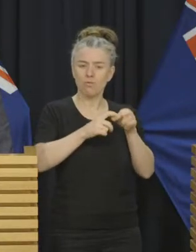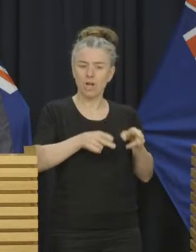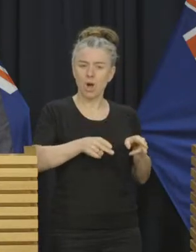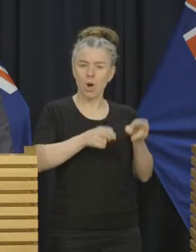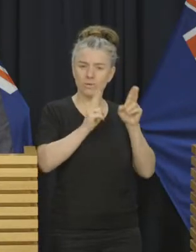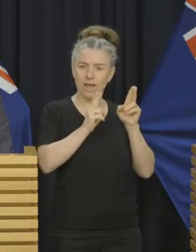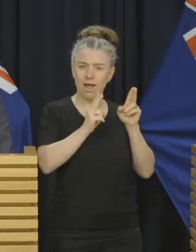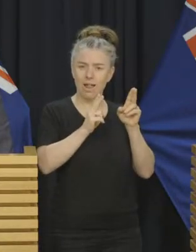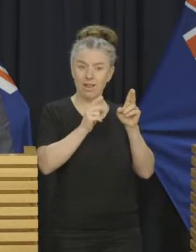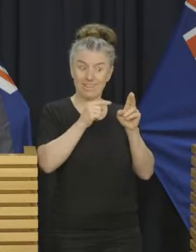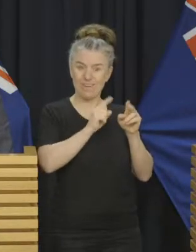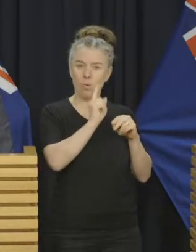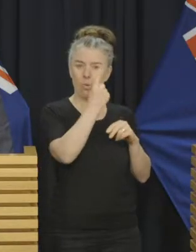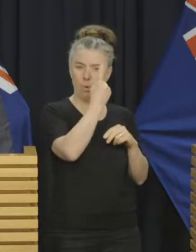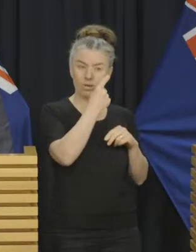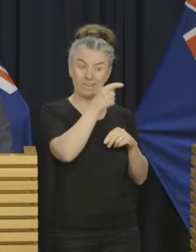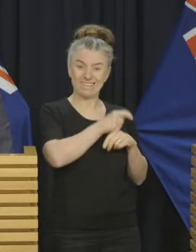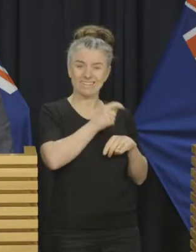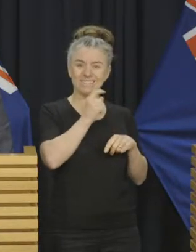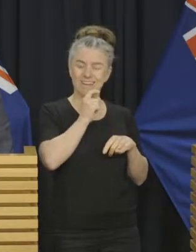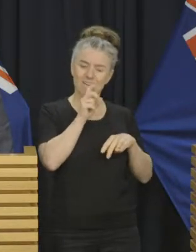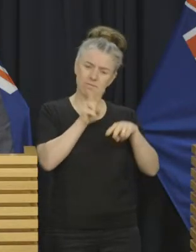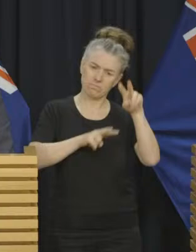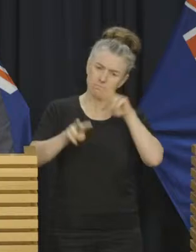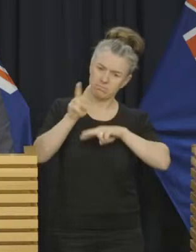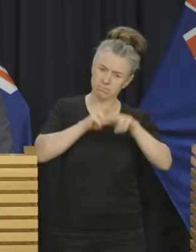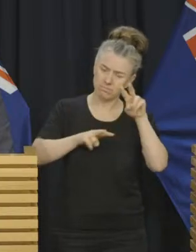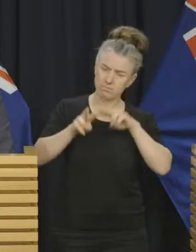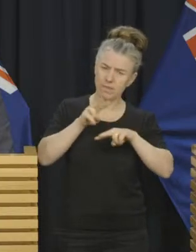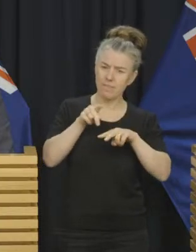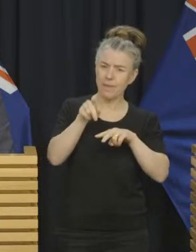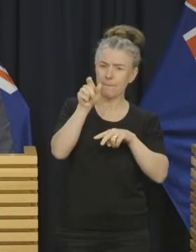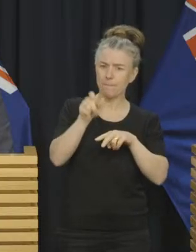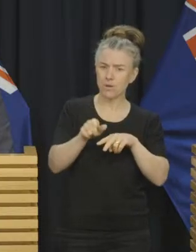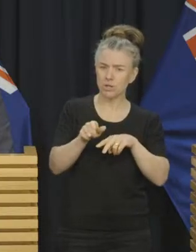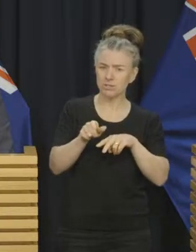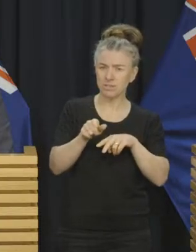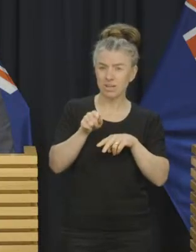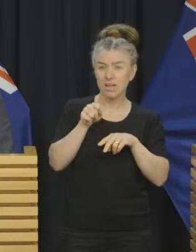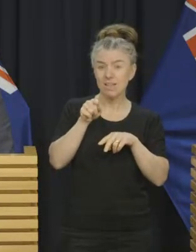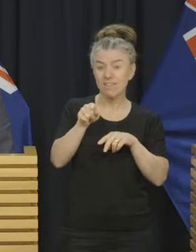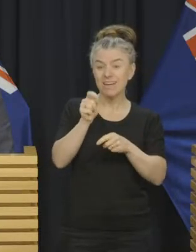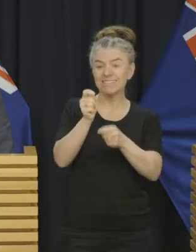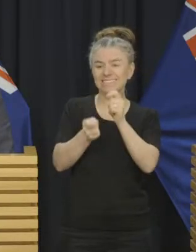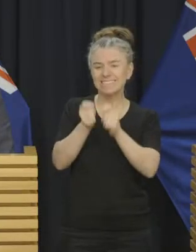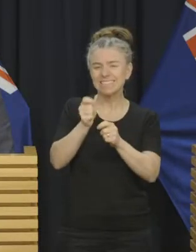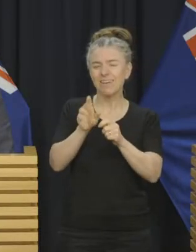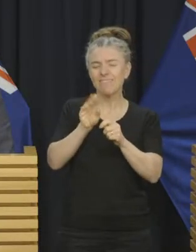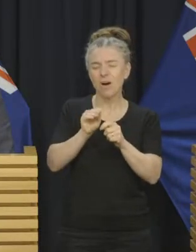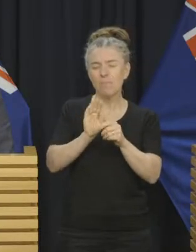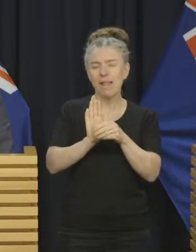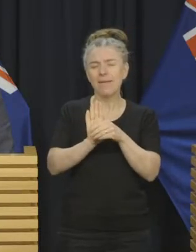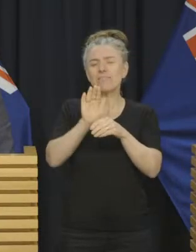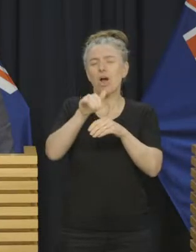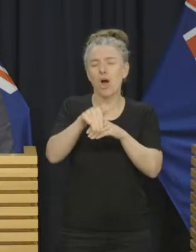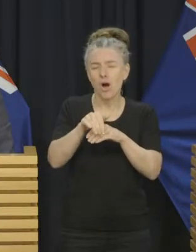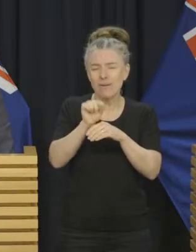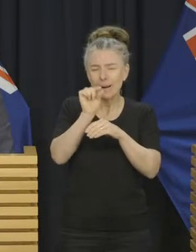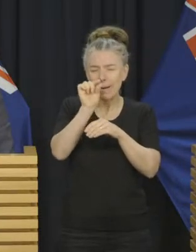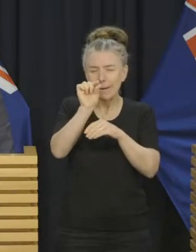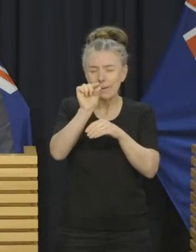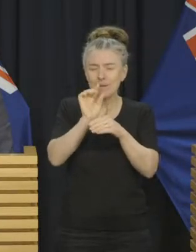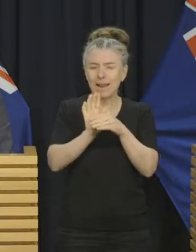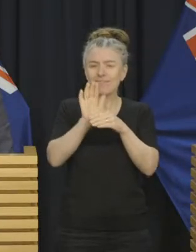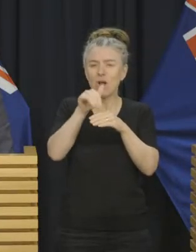by the clinician, who assessed that the positive test was a result of residual virus, which we see, and that